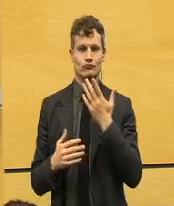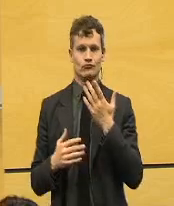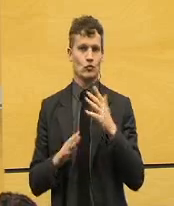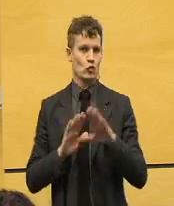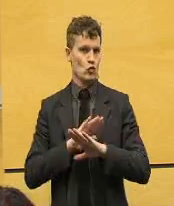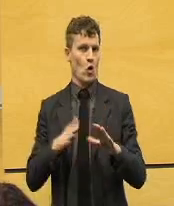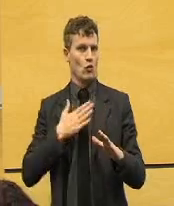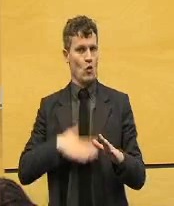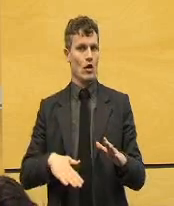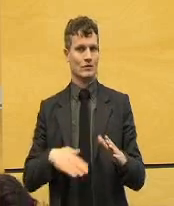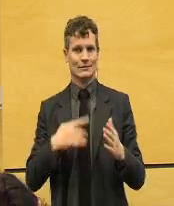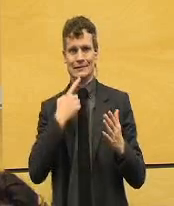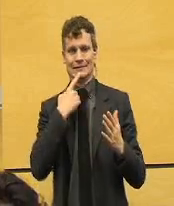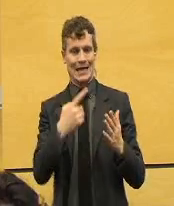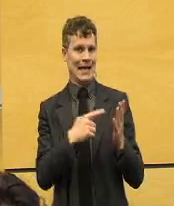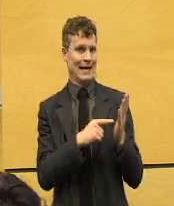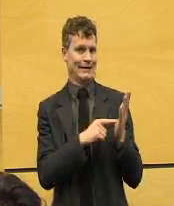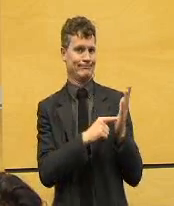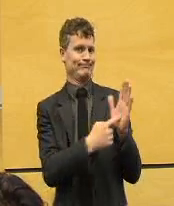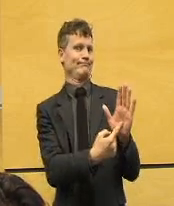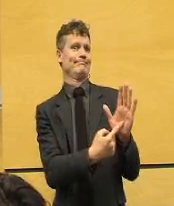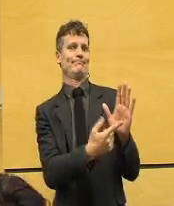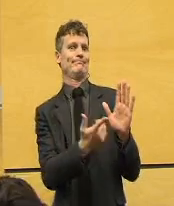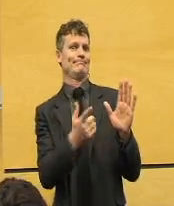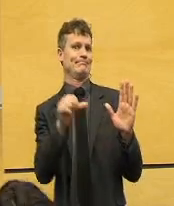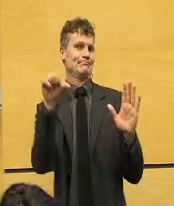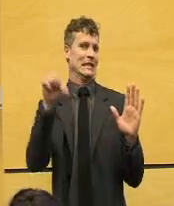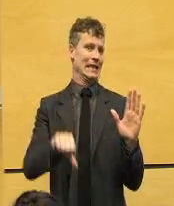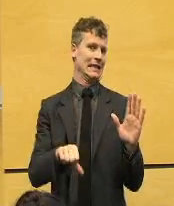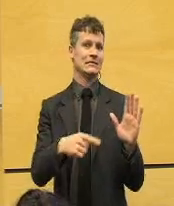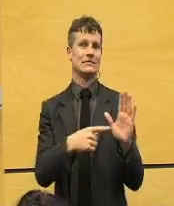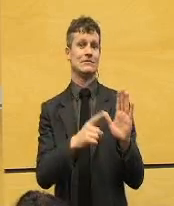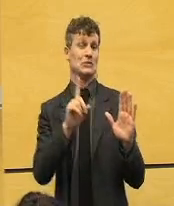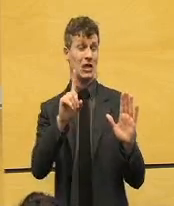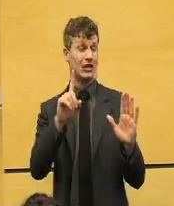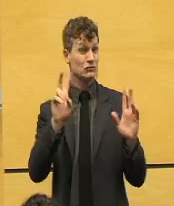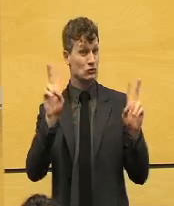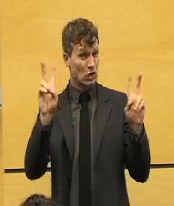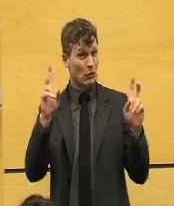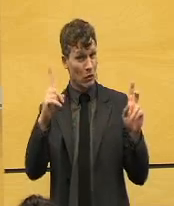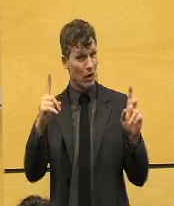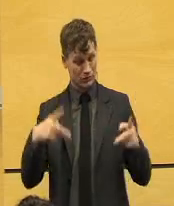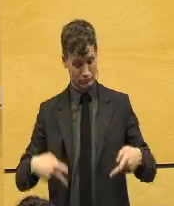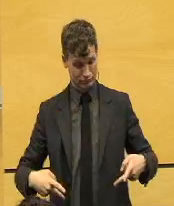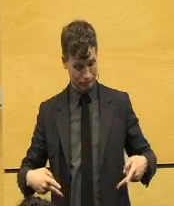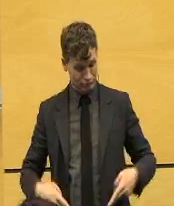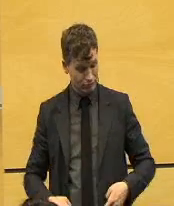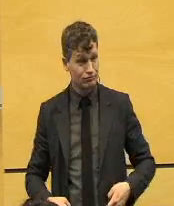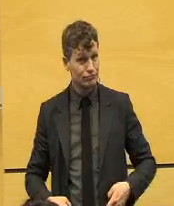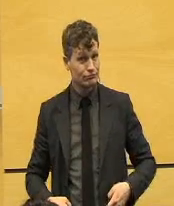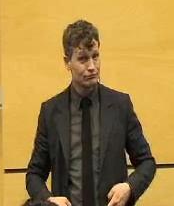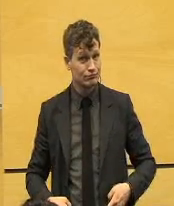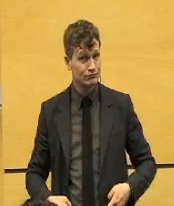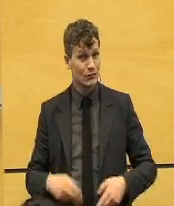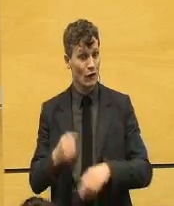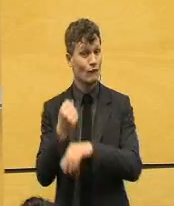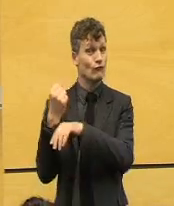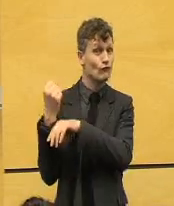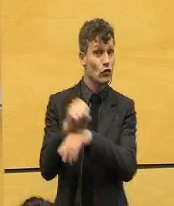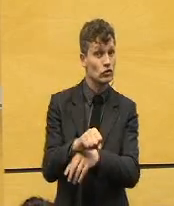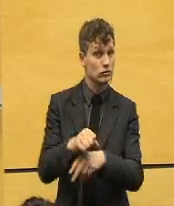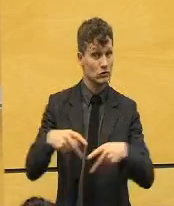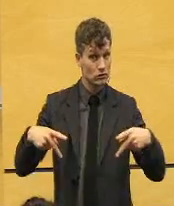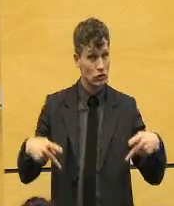in terms of forced sterilisation, I would very much like to know what further information that you have on this